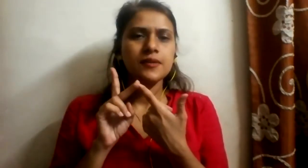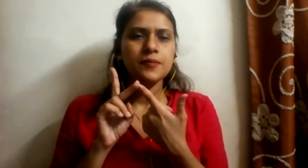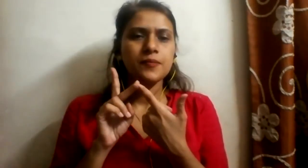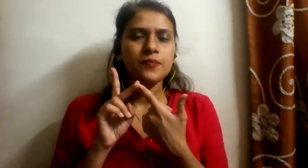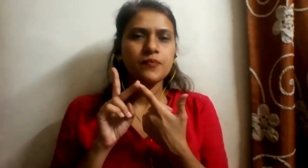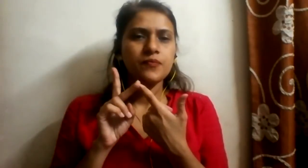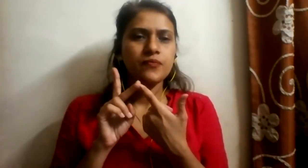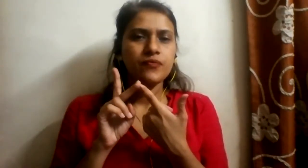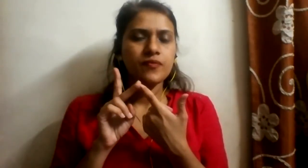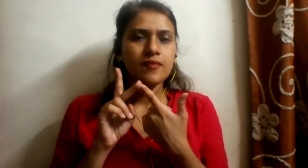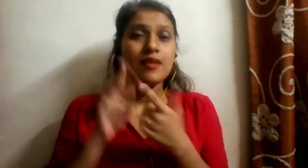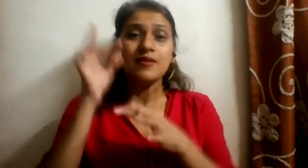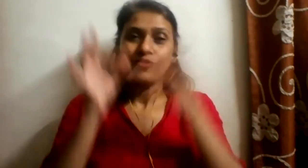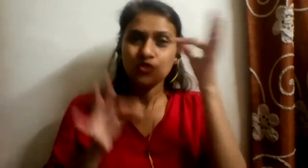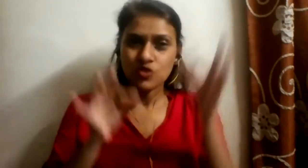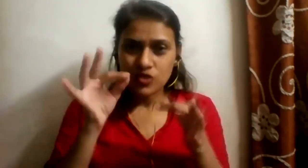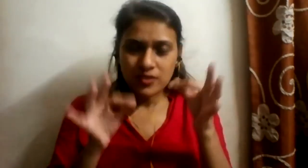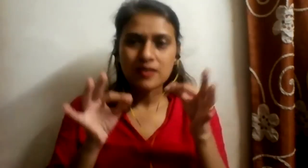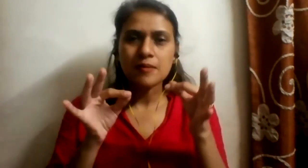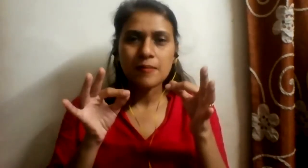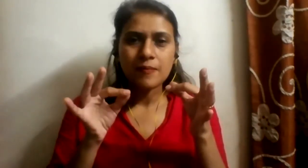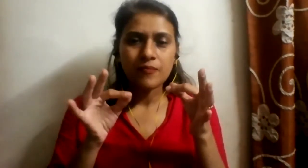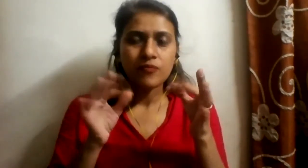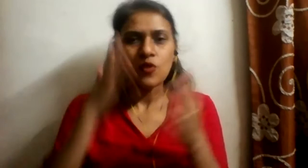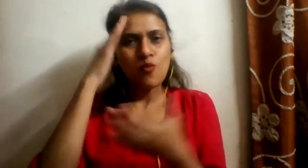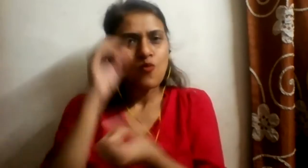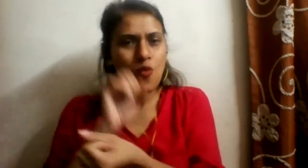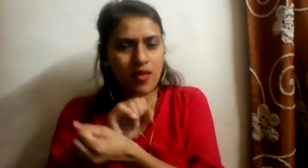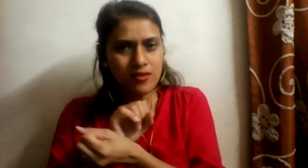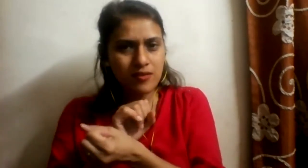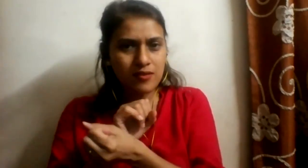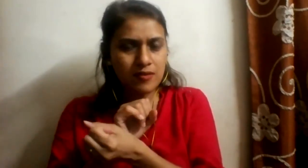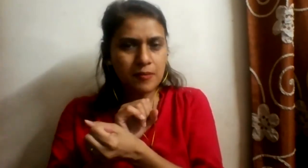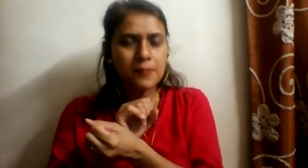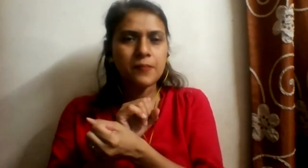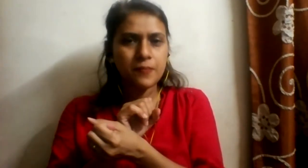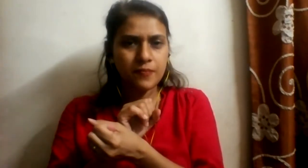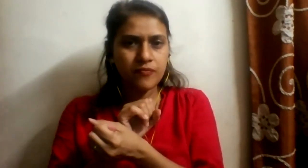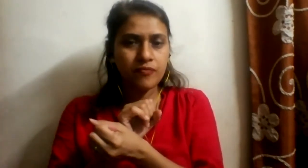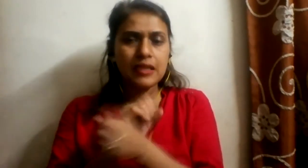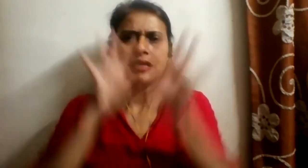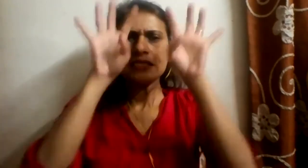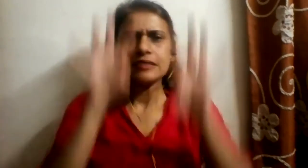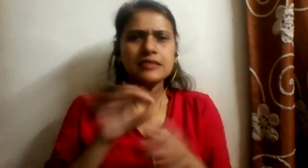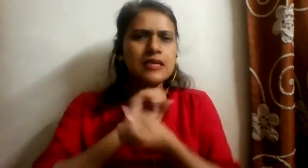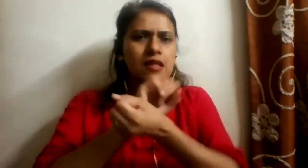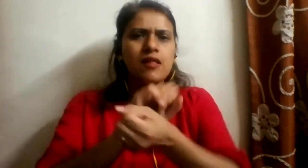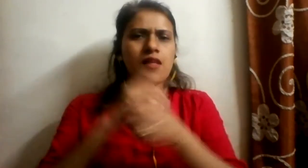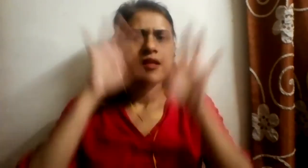quasi-judicial, judicial, and police stations. I did not talk about the jails. In fact, that was another important area that I